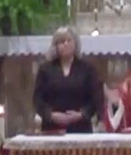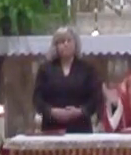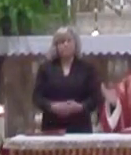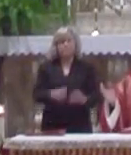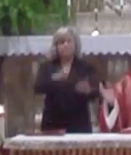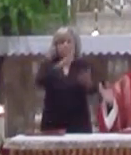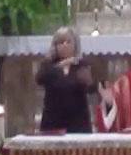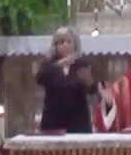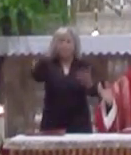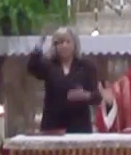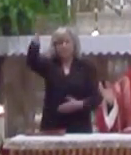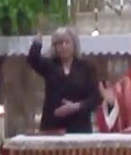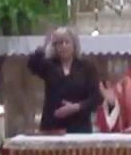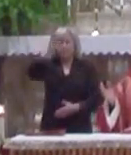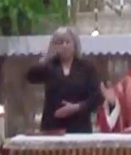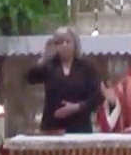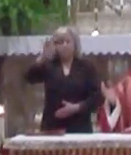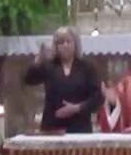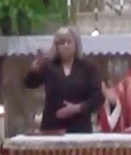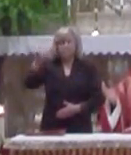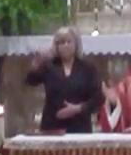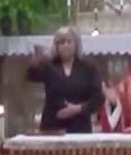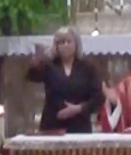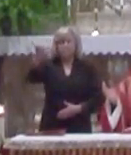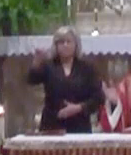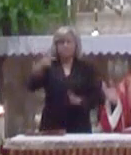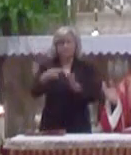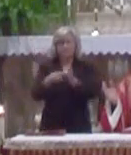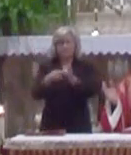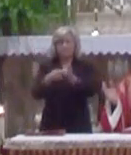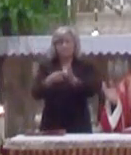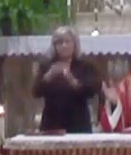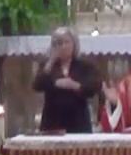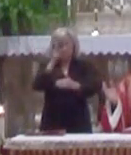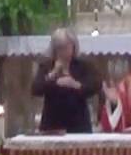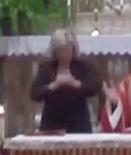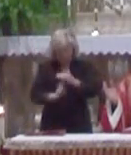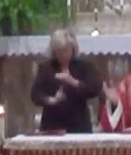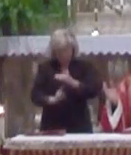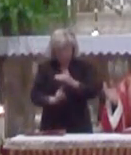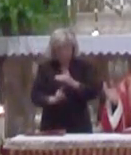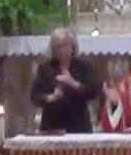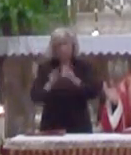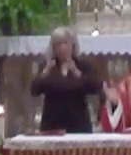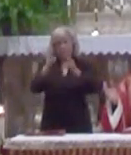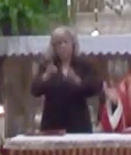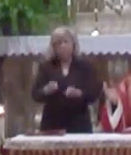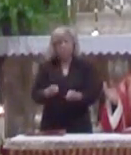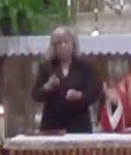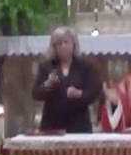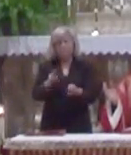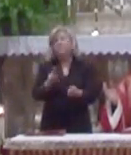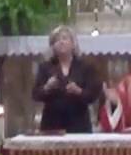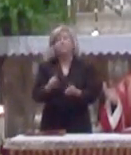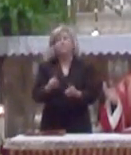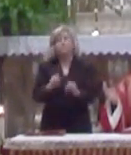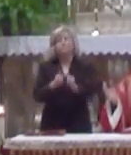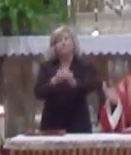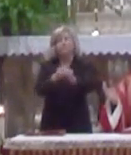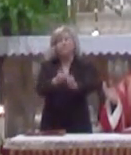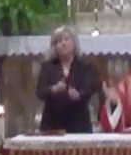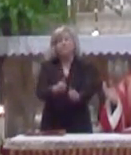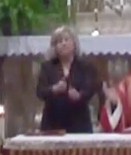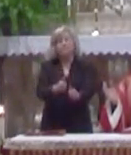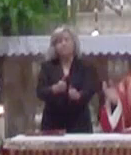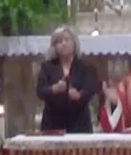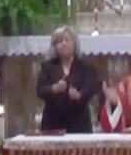Almighty ever-living God, who as an example of humility for the human race to follow,